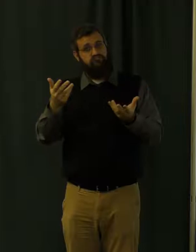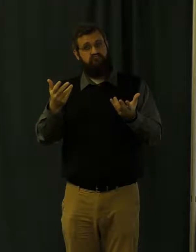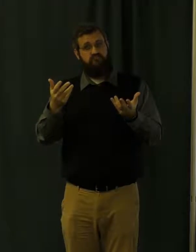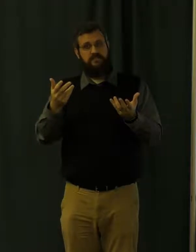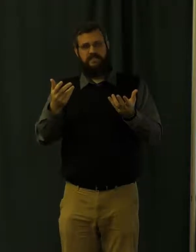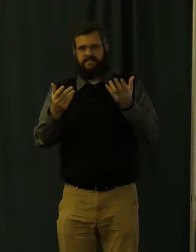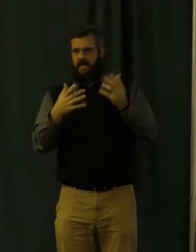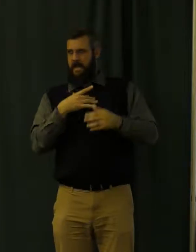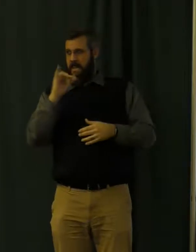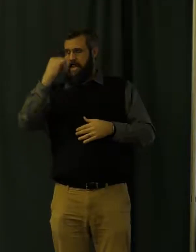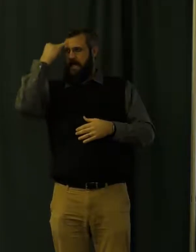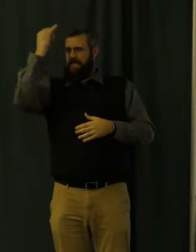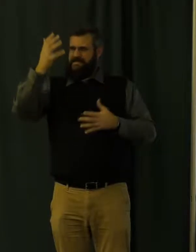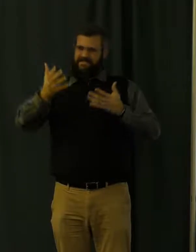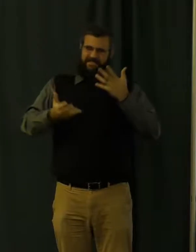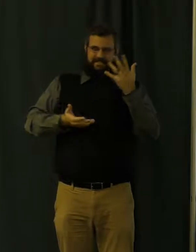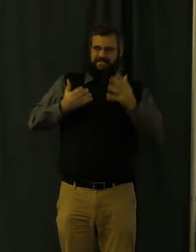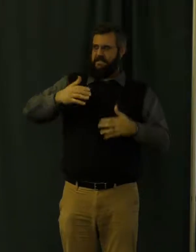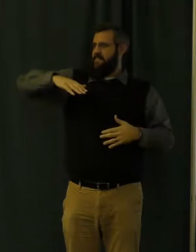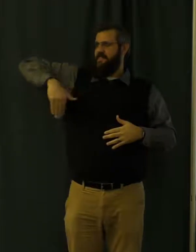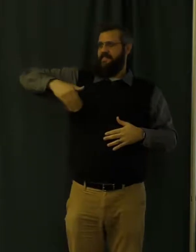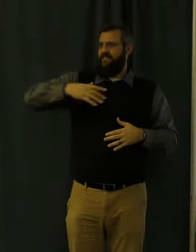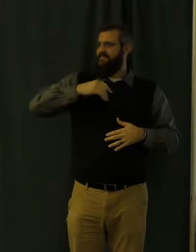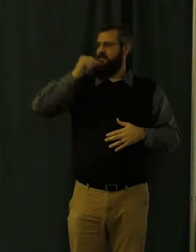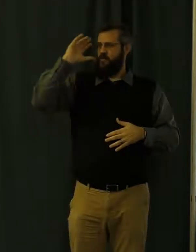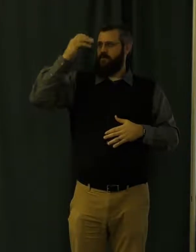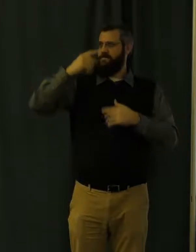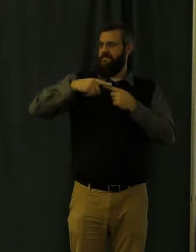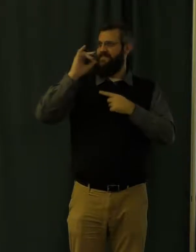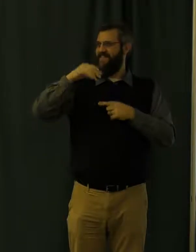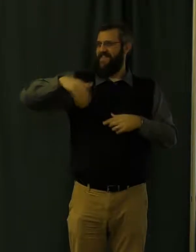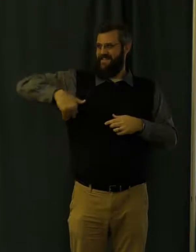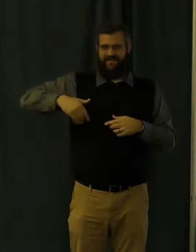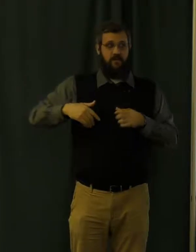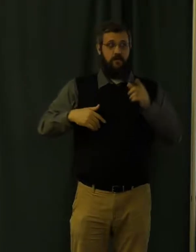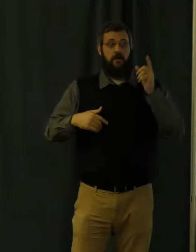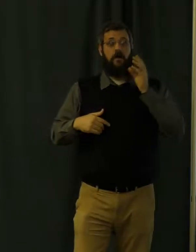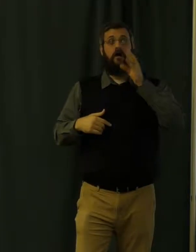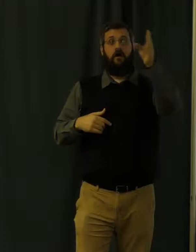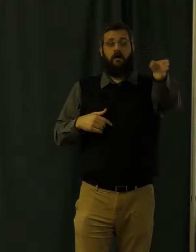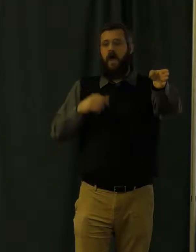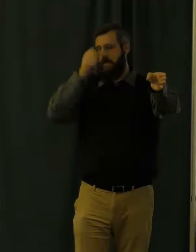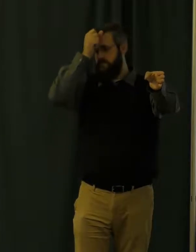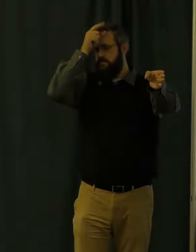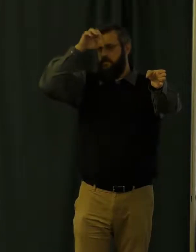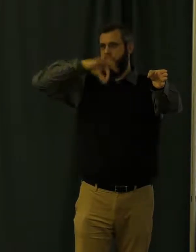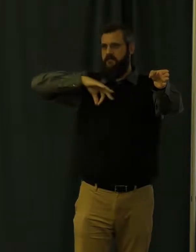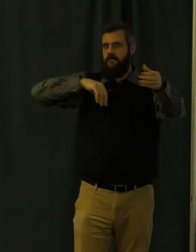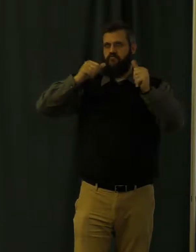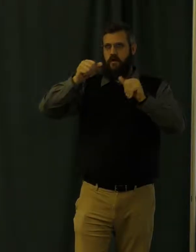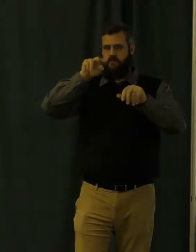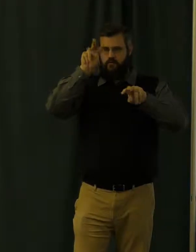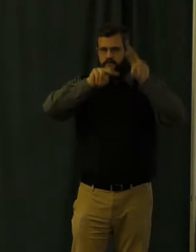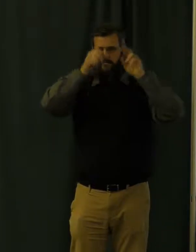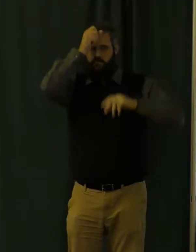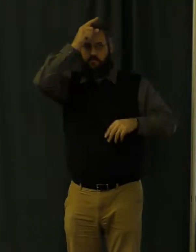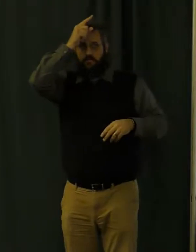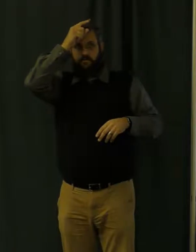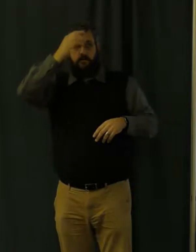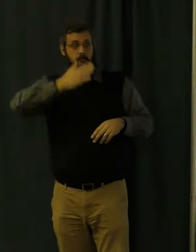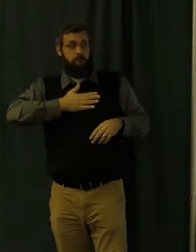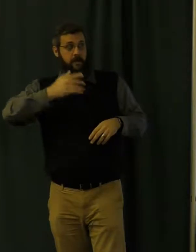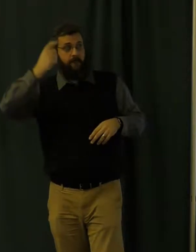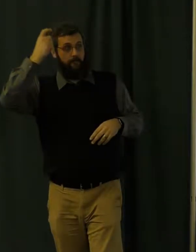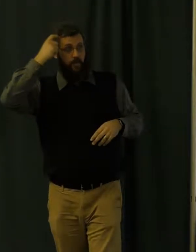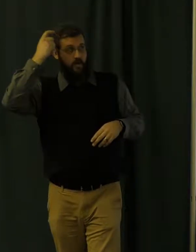I don't know if I like that all just yet, but yeah. I see the better. I was just trying to understand for Yeah. myself because my brain is